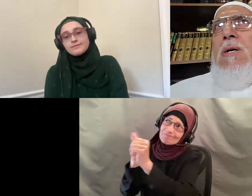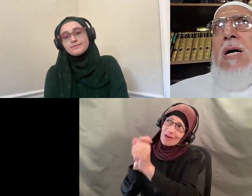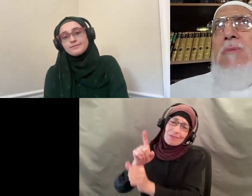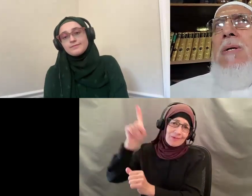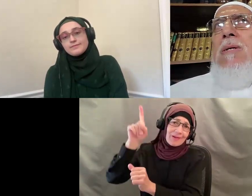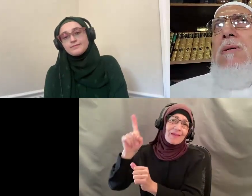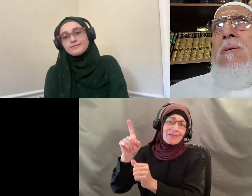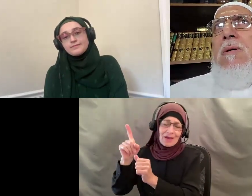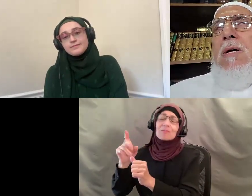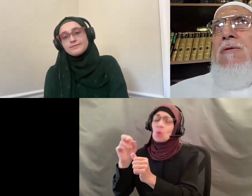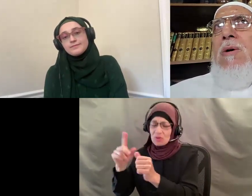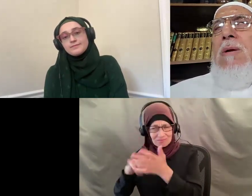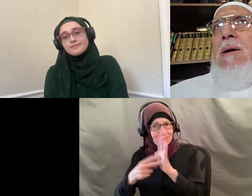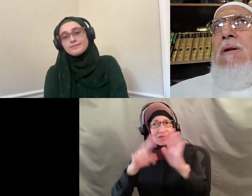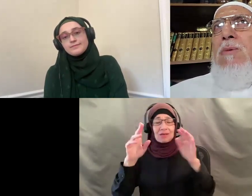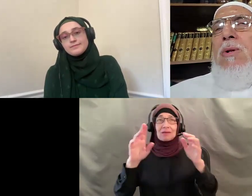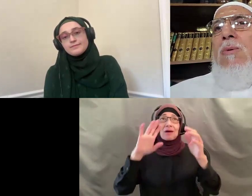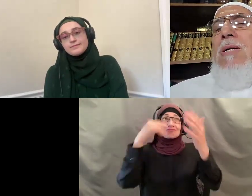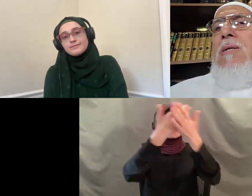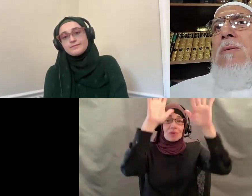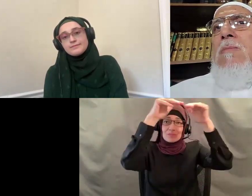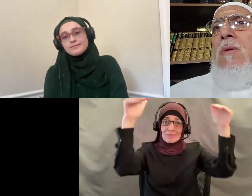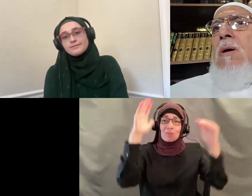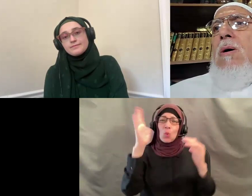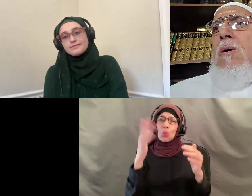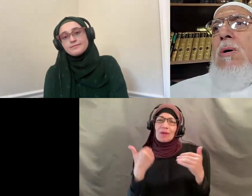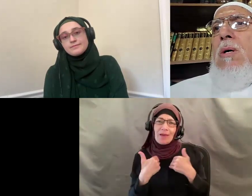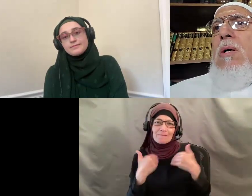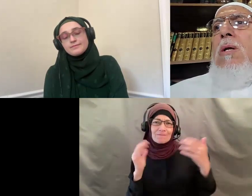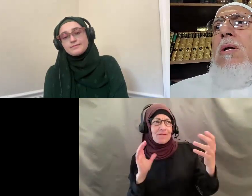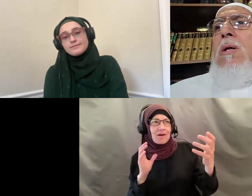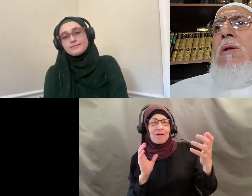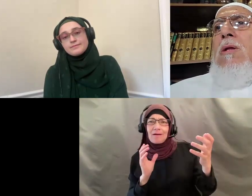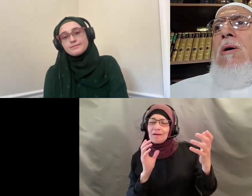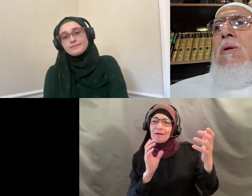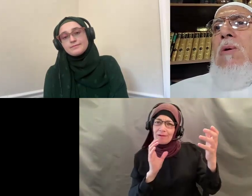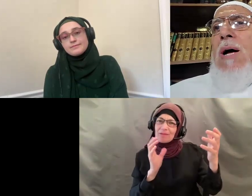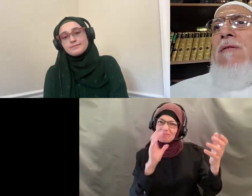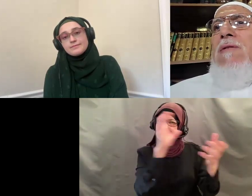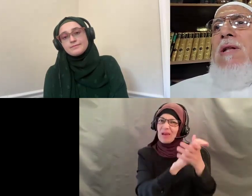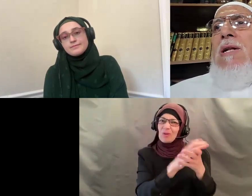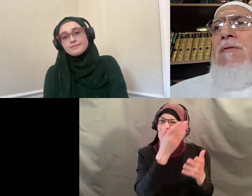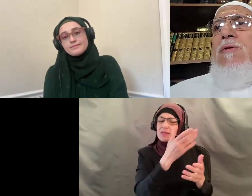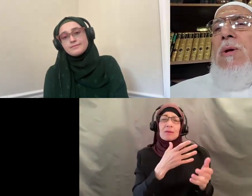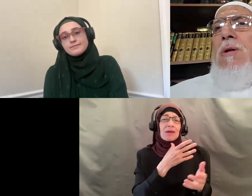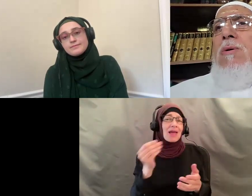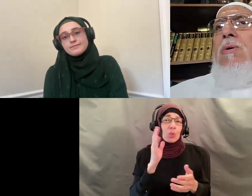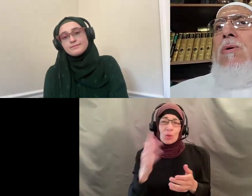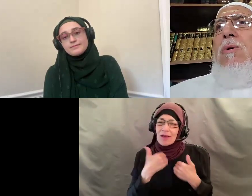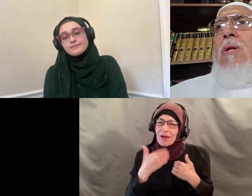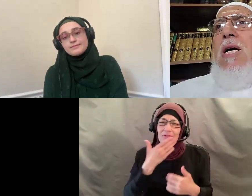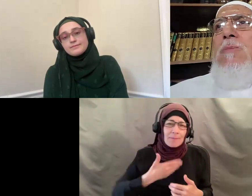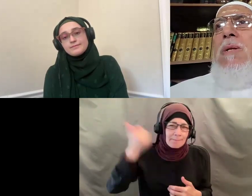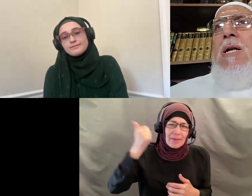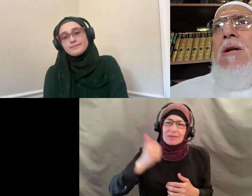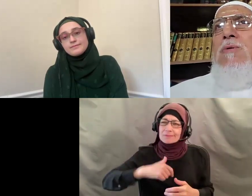their husbands if they were married more than once, or the wife that lived with you,